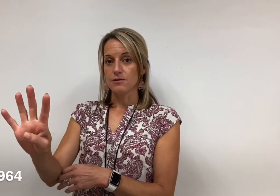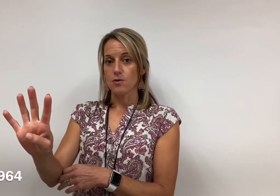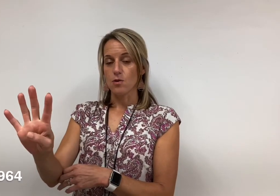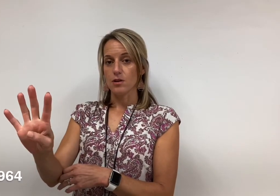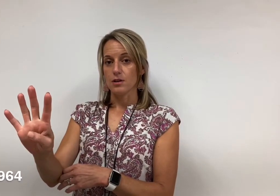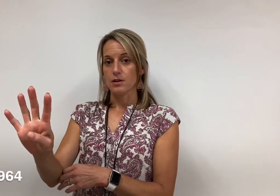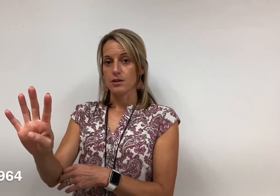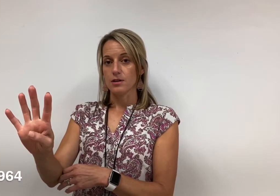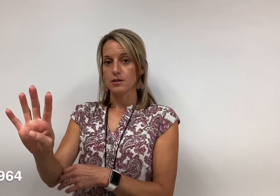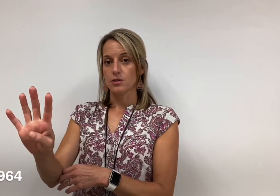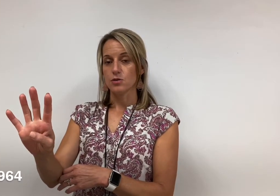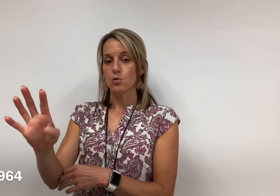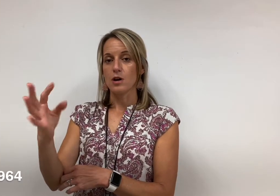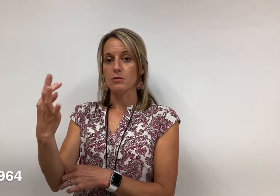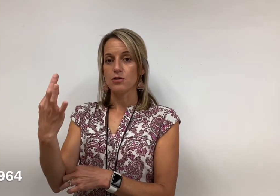1964. So it's one motion,